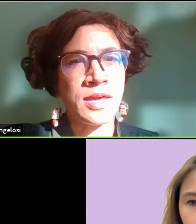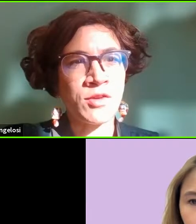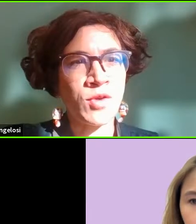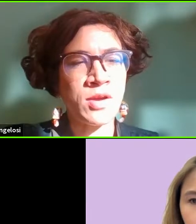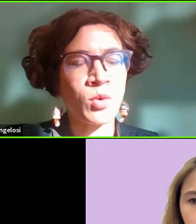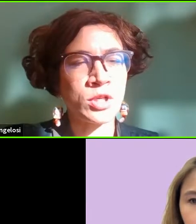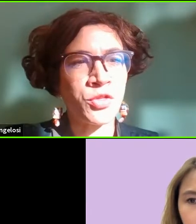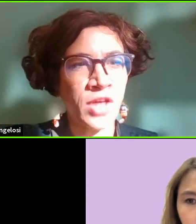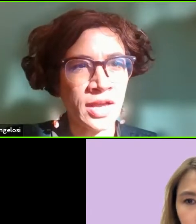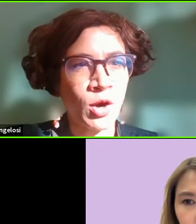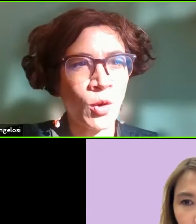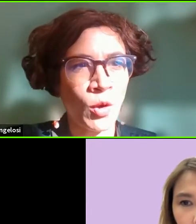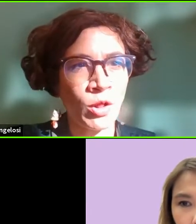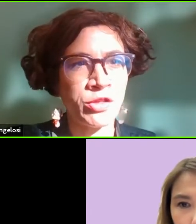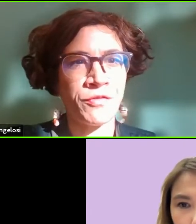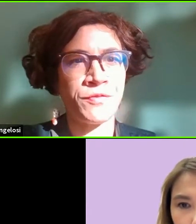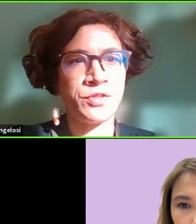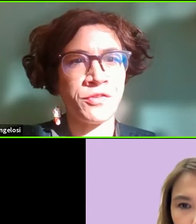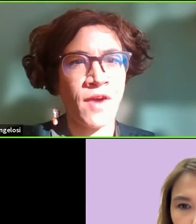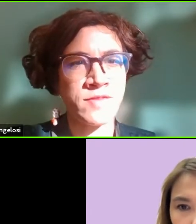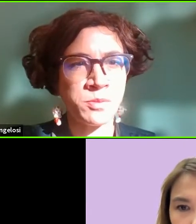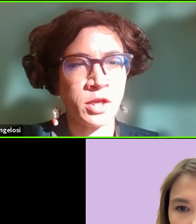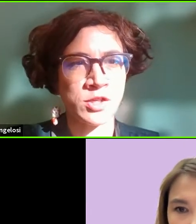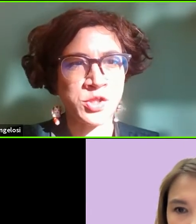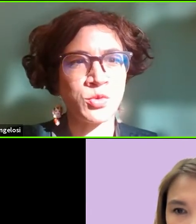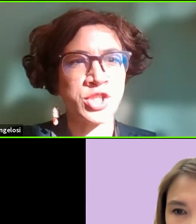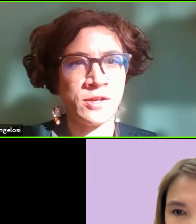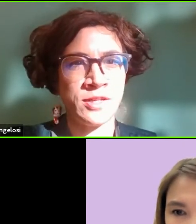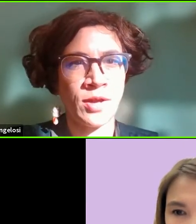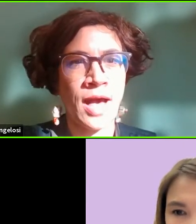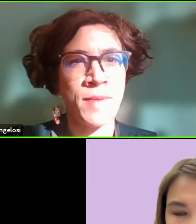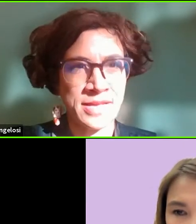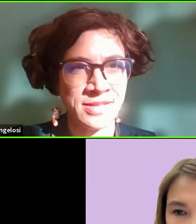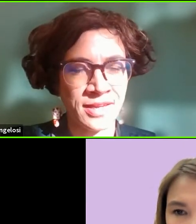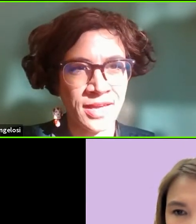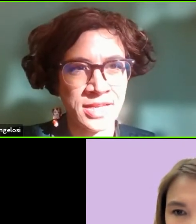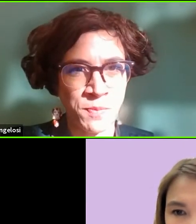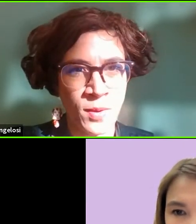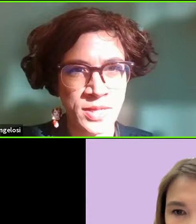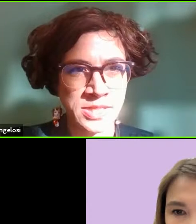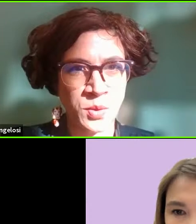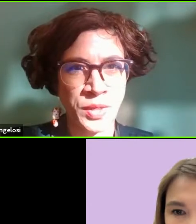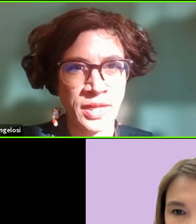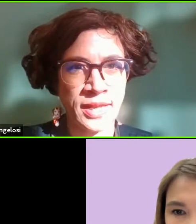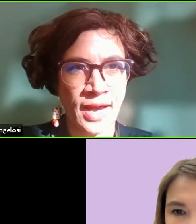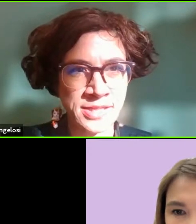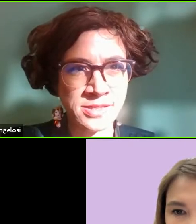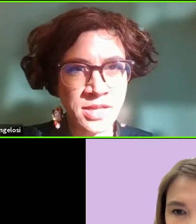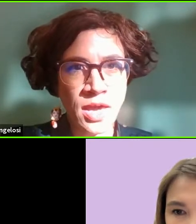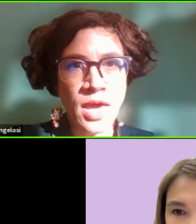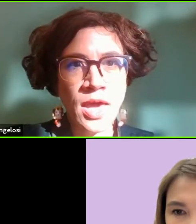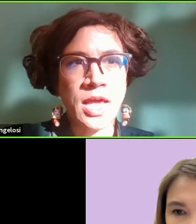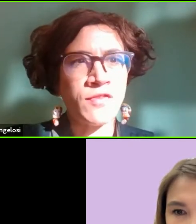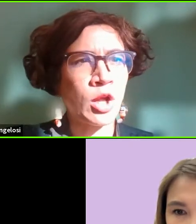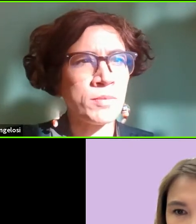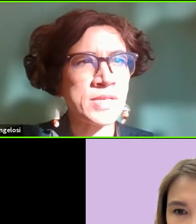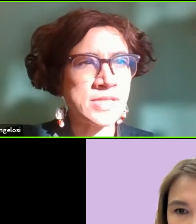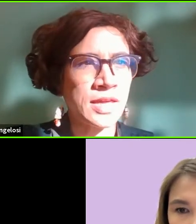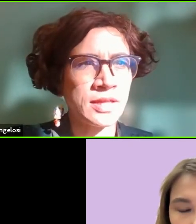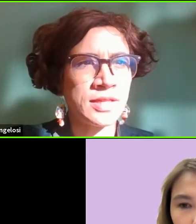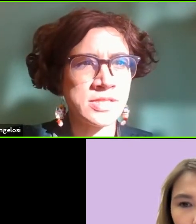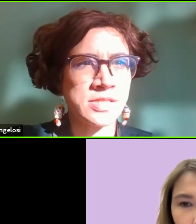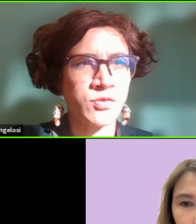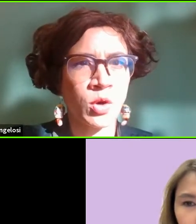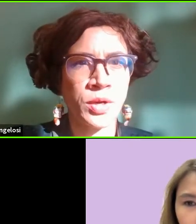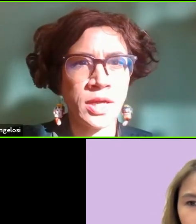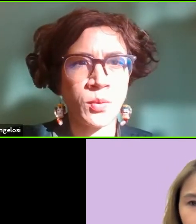I really want to thank all the five speakers who shared their amazing experience with us. If I'm not